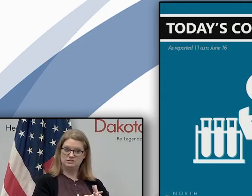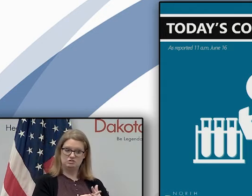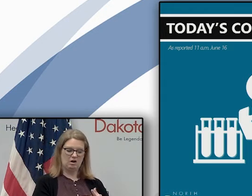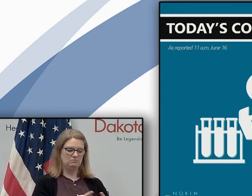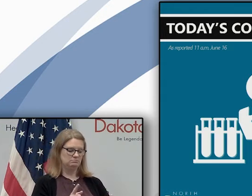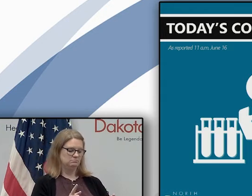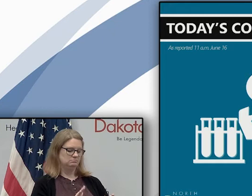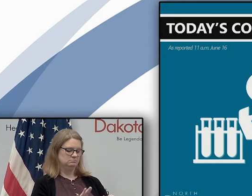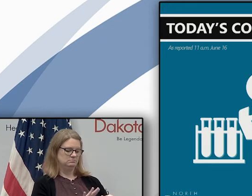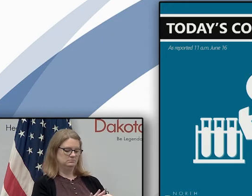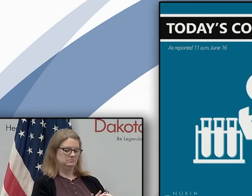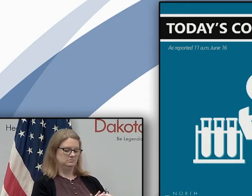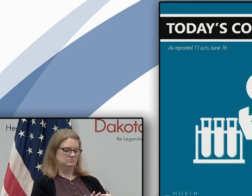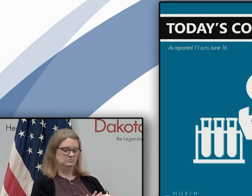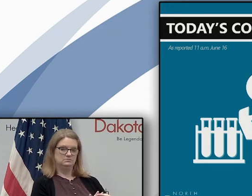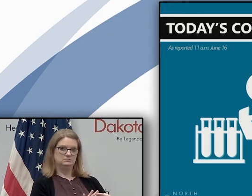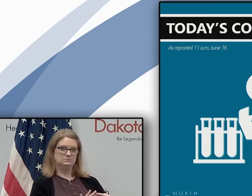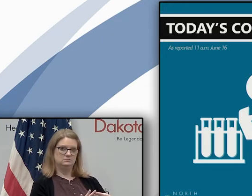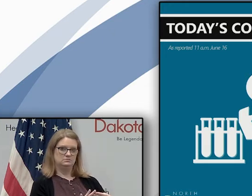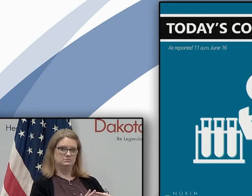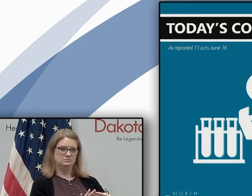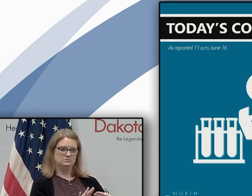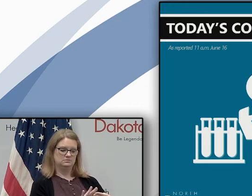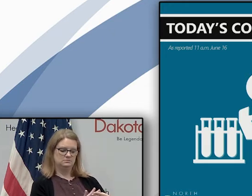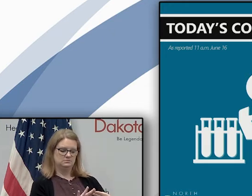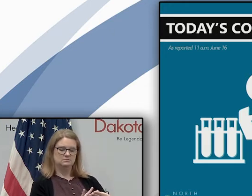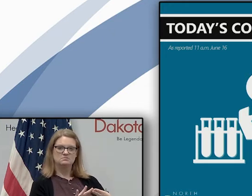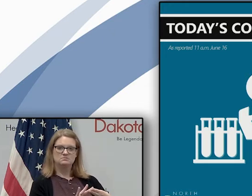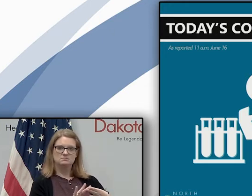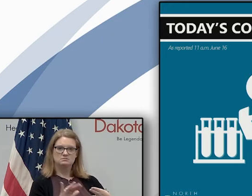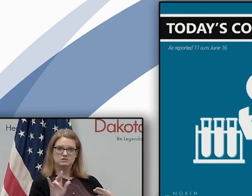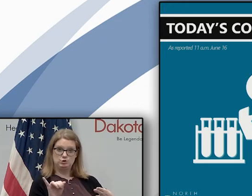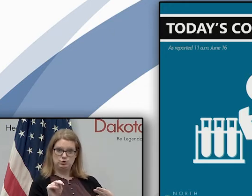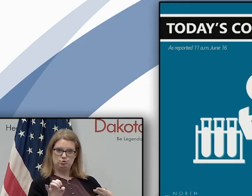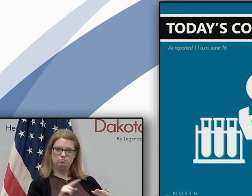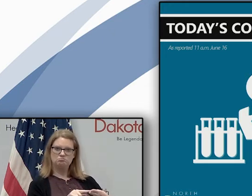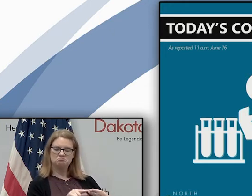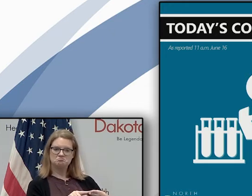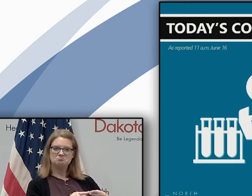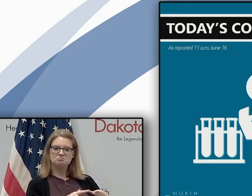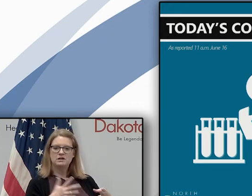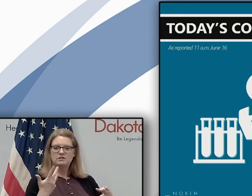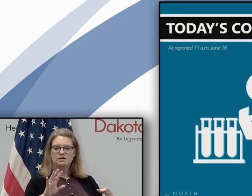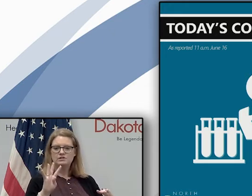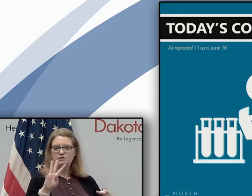first through the first half of June, or through right now in June, we've completed